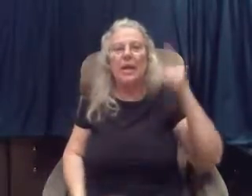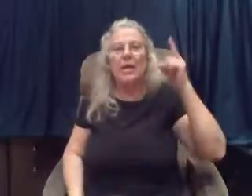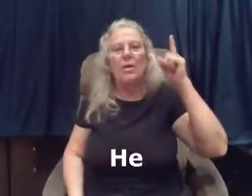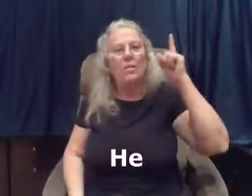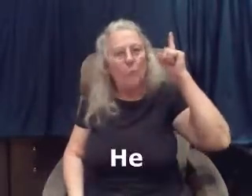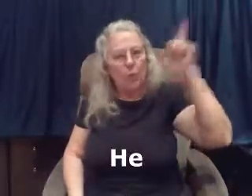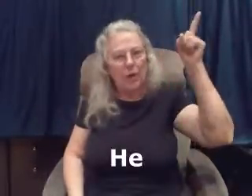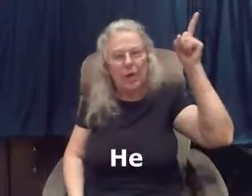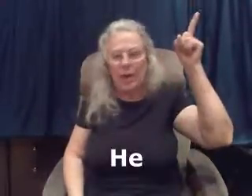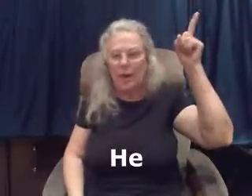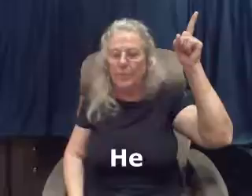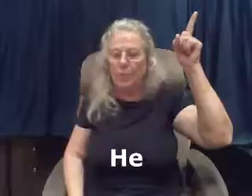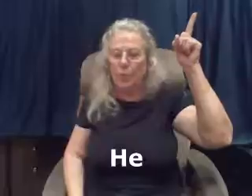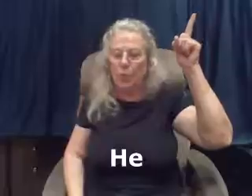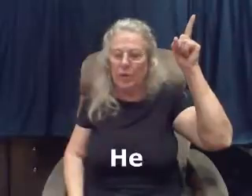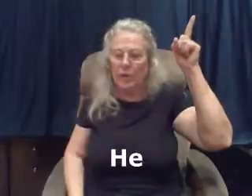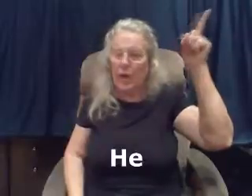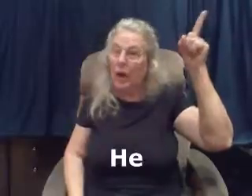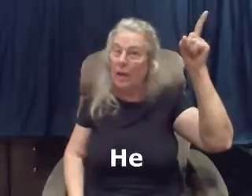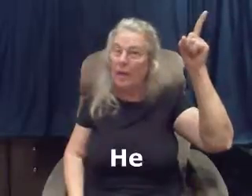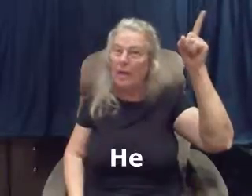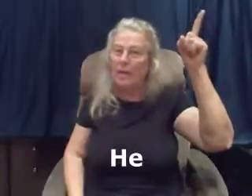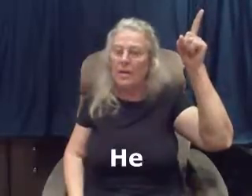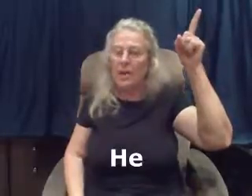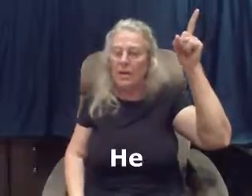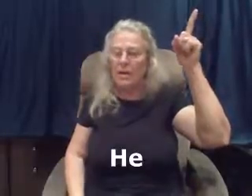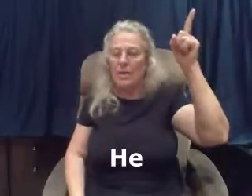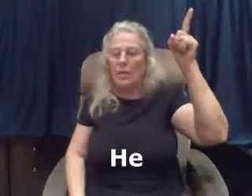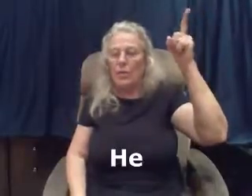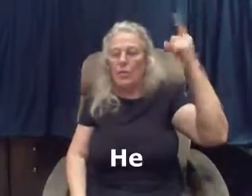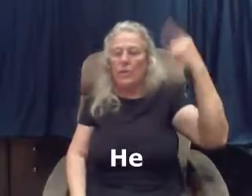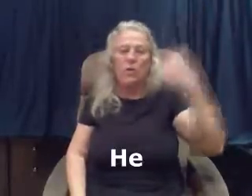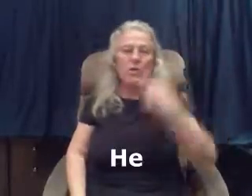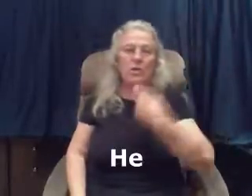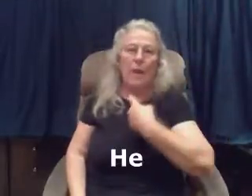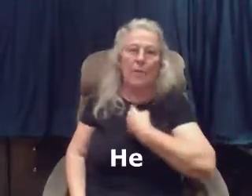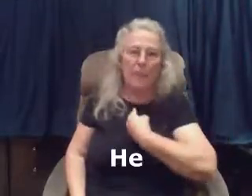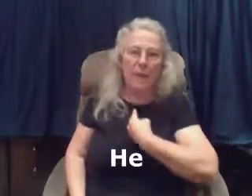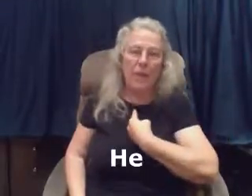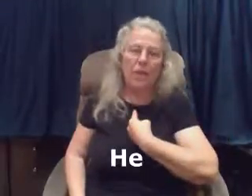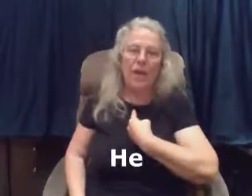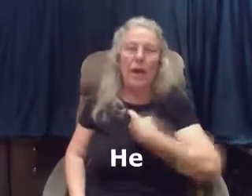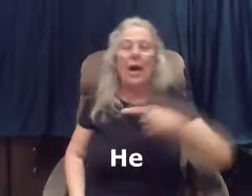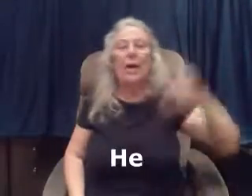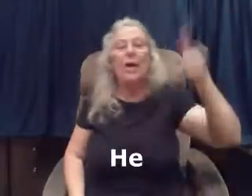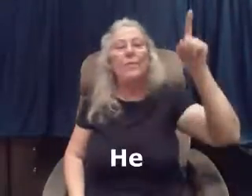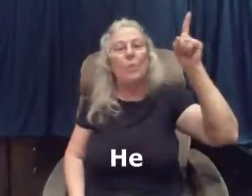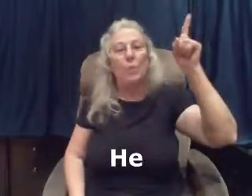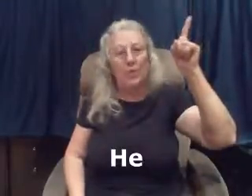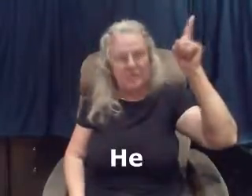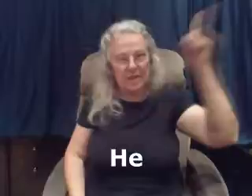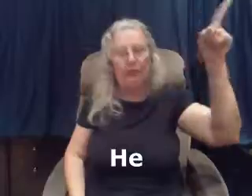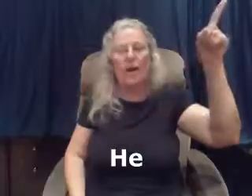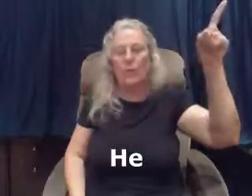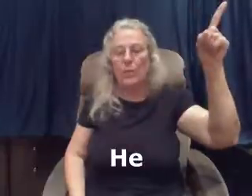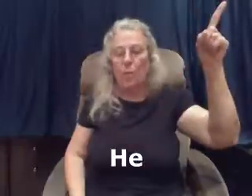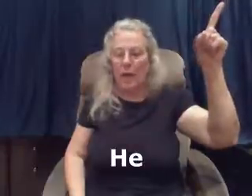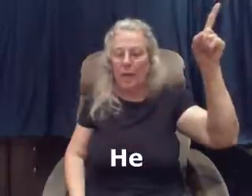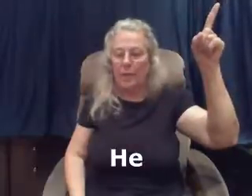He, pointing up toward God. Now, we talked about me or I, but when it's God, we point up